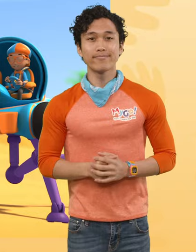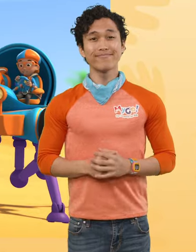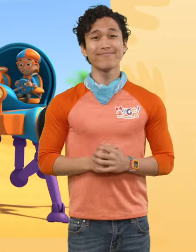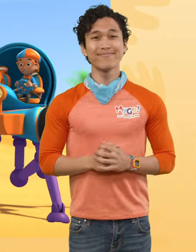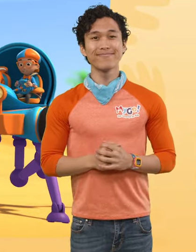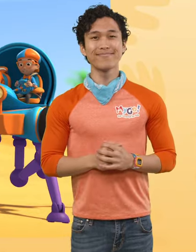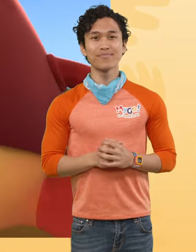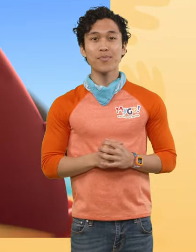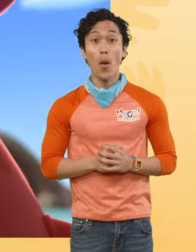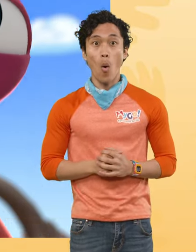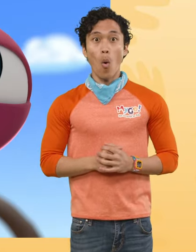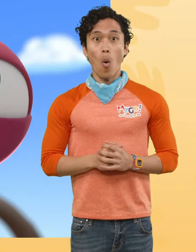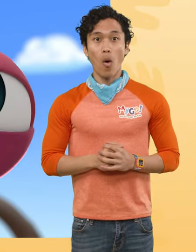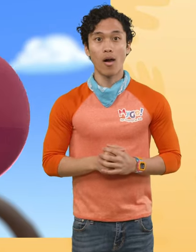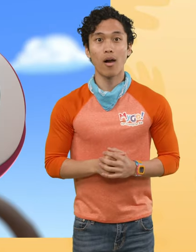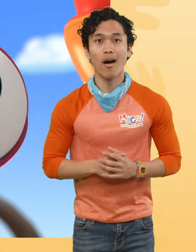Tabs.